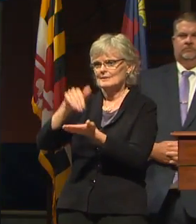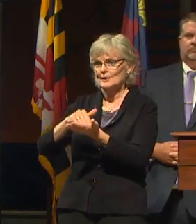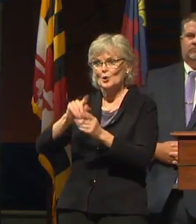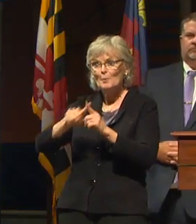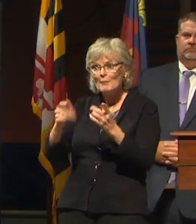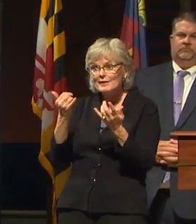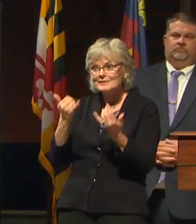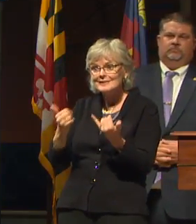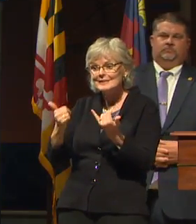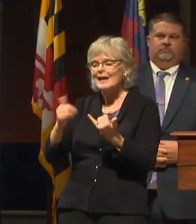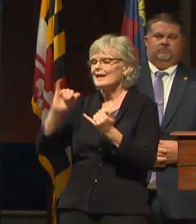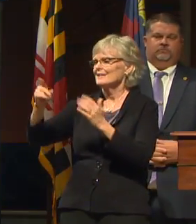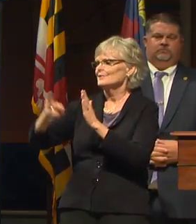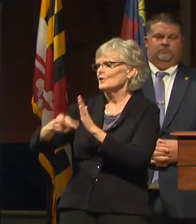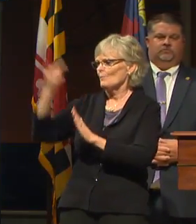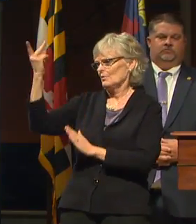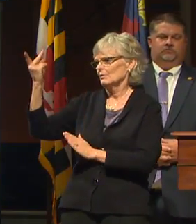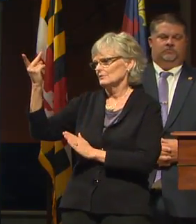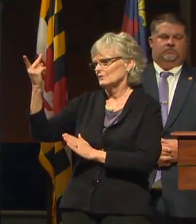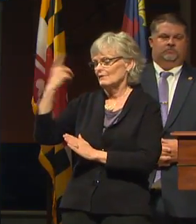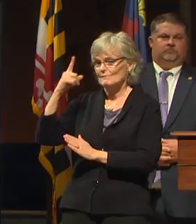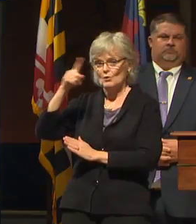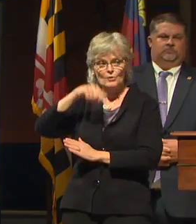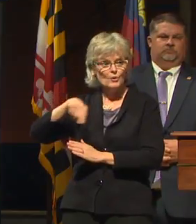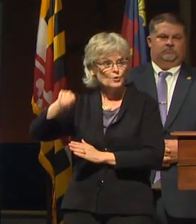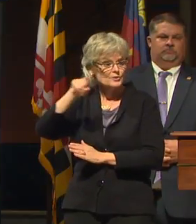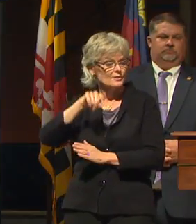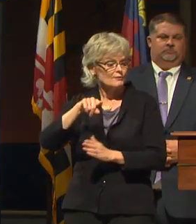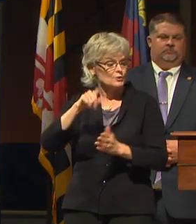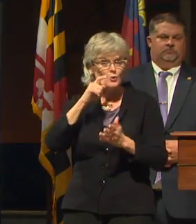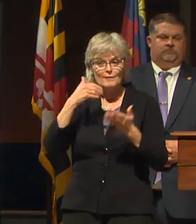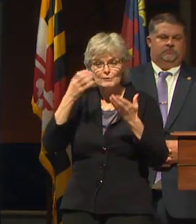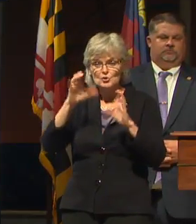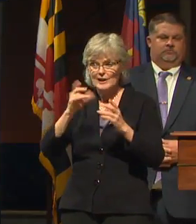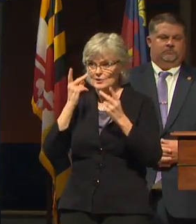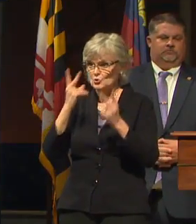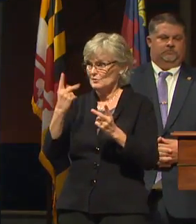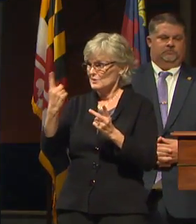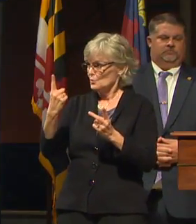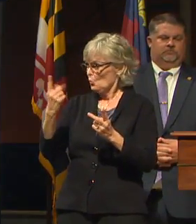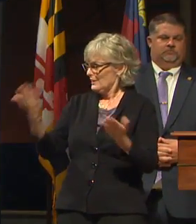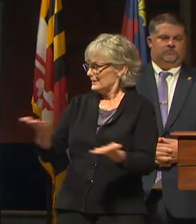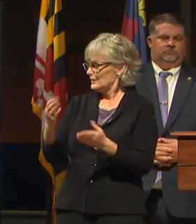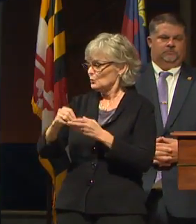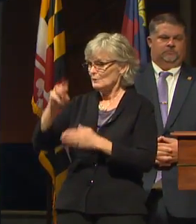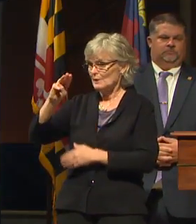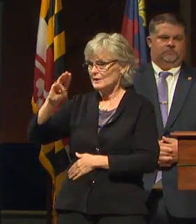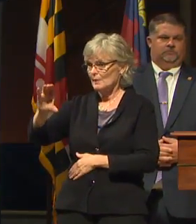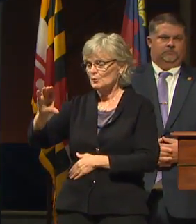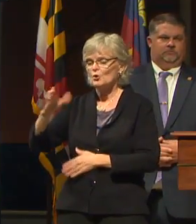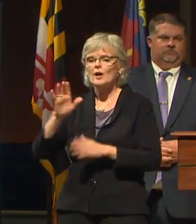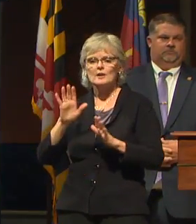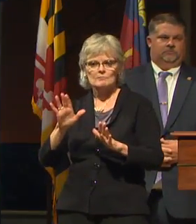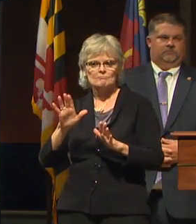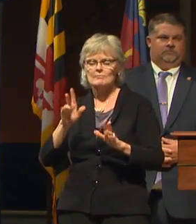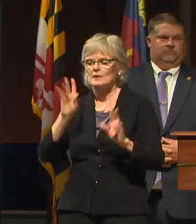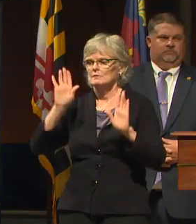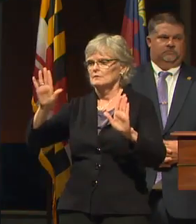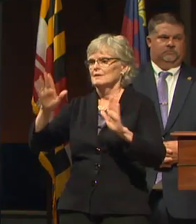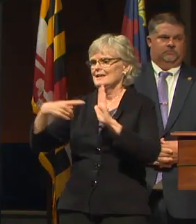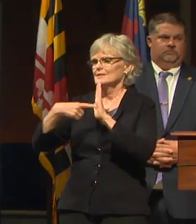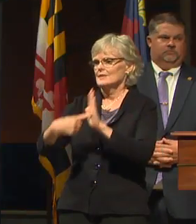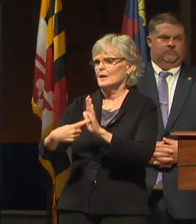today that figure has doubled. For those of you that get a chance to visit the one here in Montgomery County, it's just an excellent example